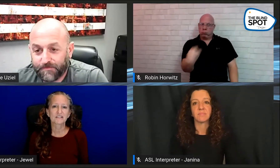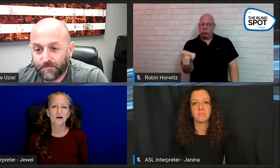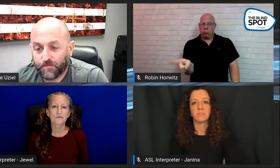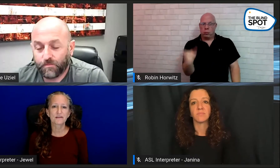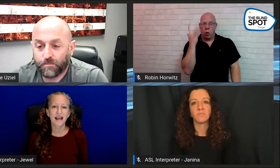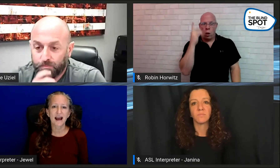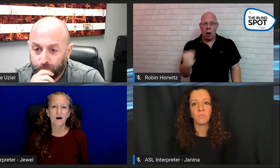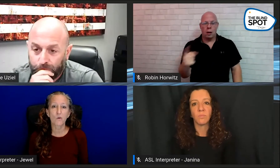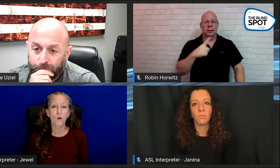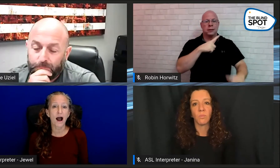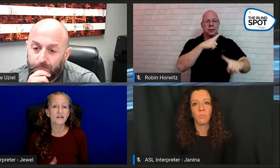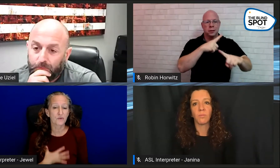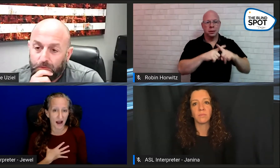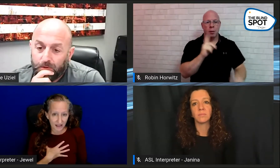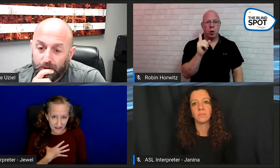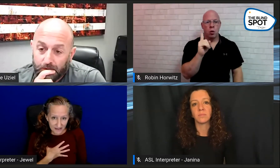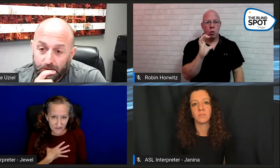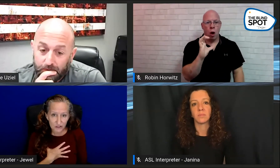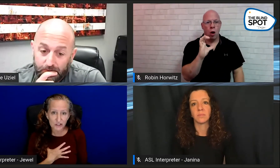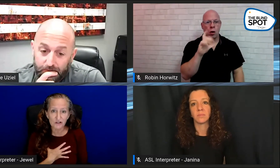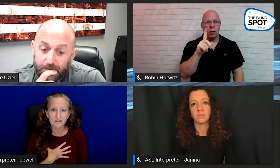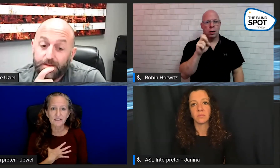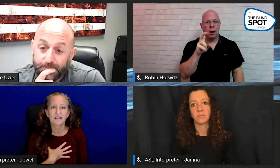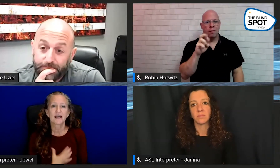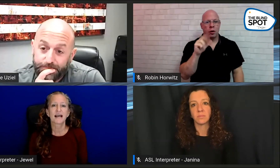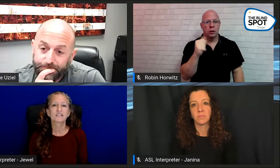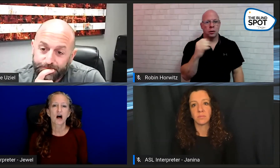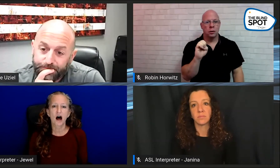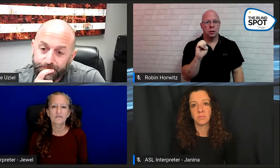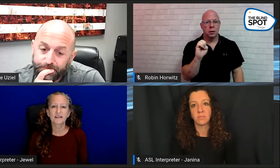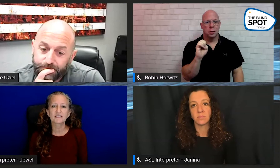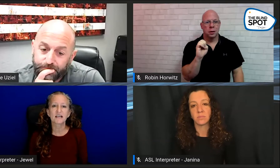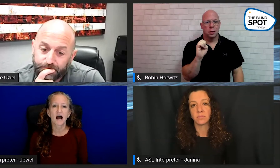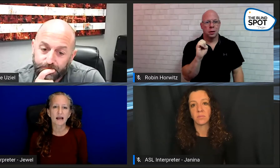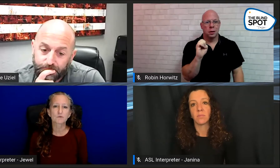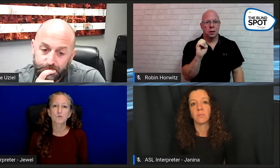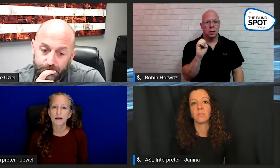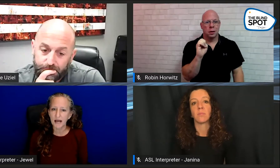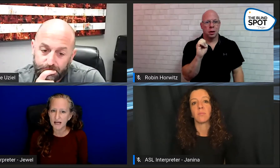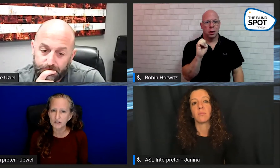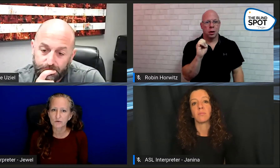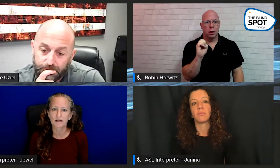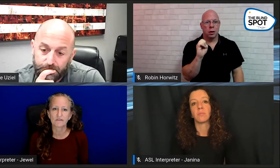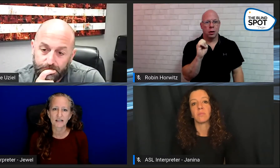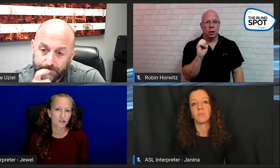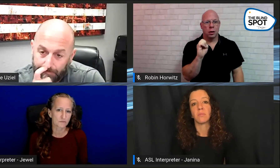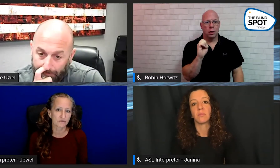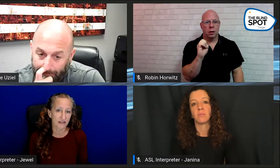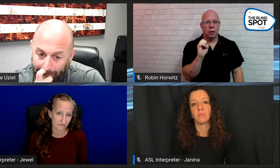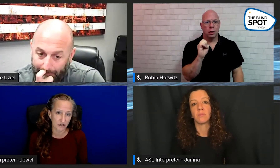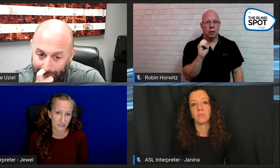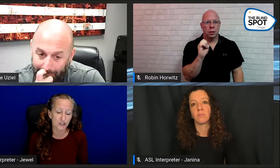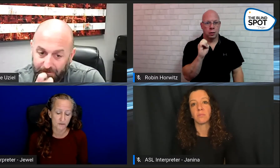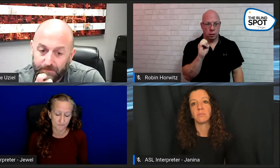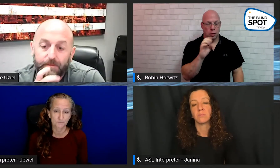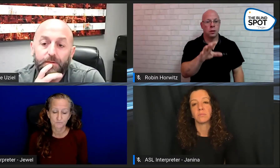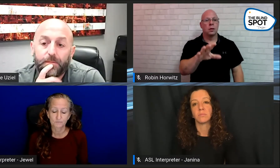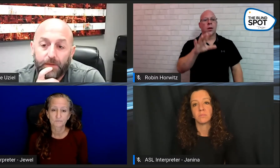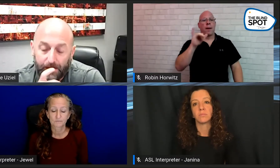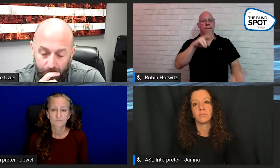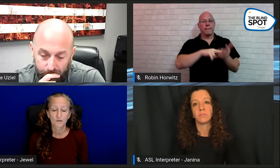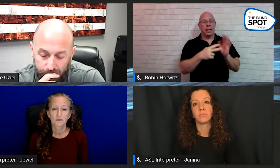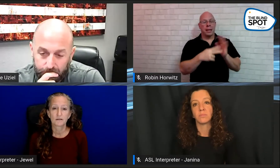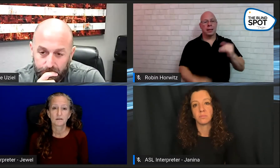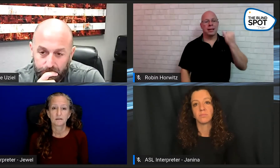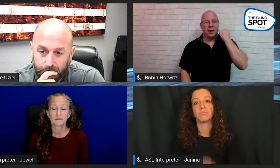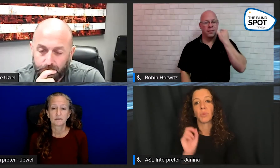Okay, so now why do I like futures? It's often times 100 in terms of leverage.